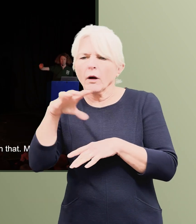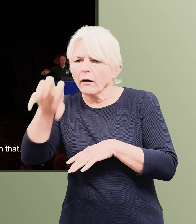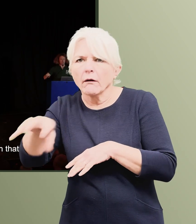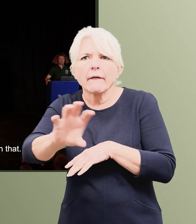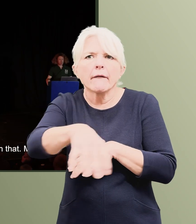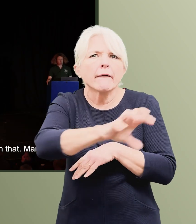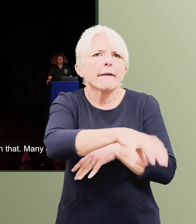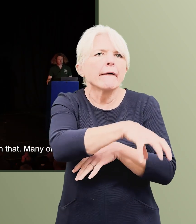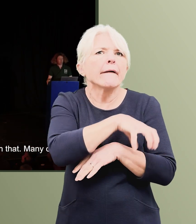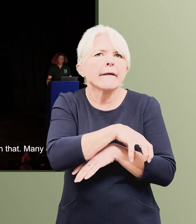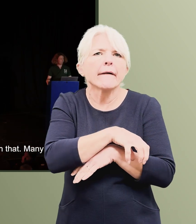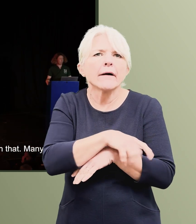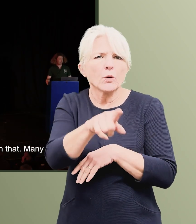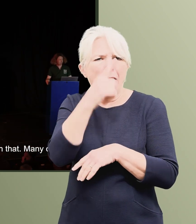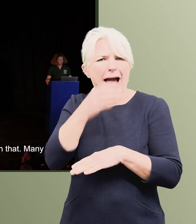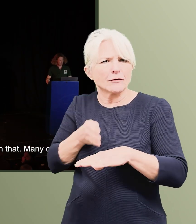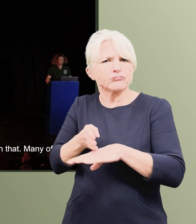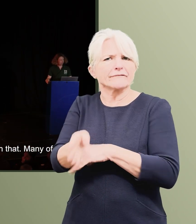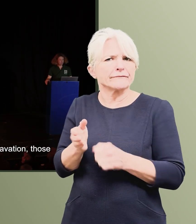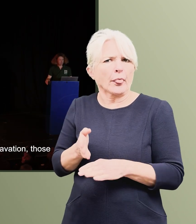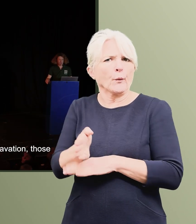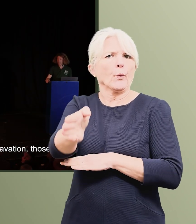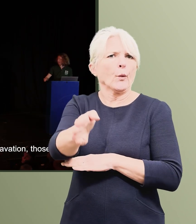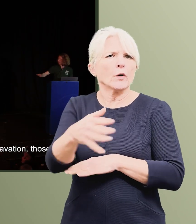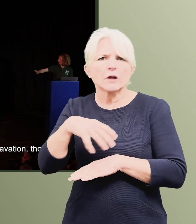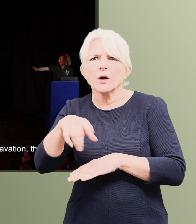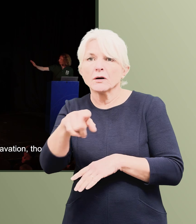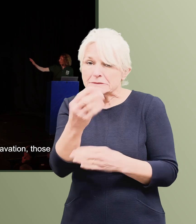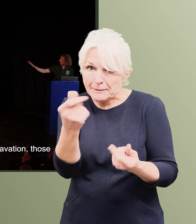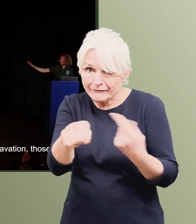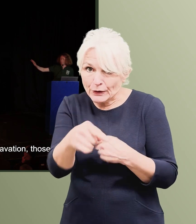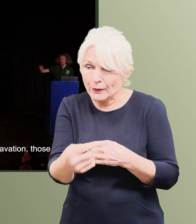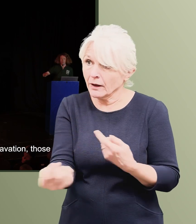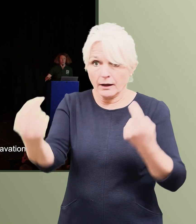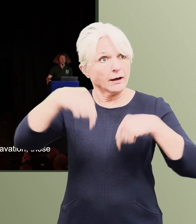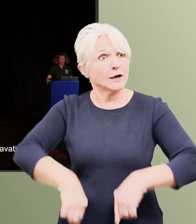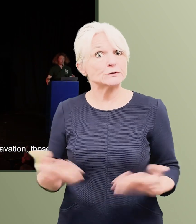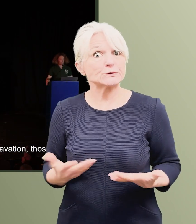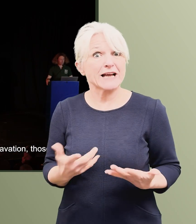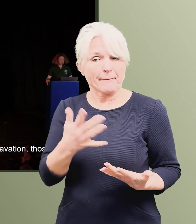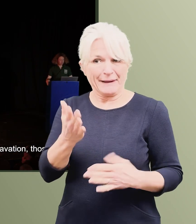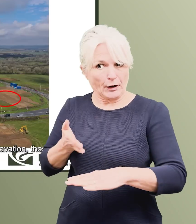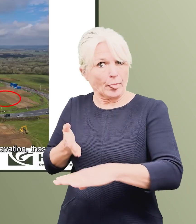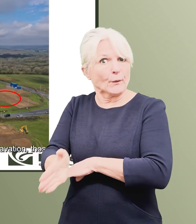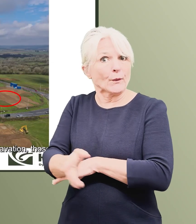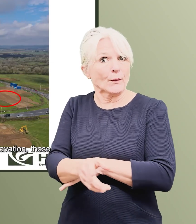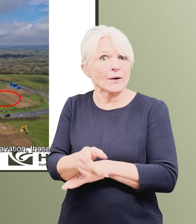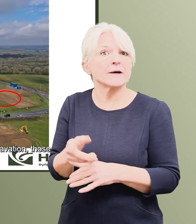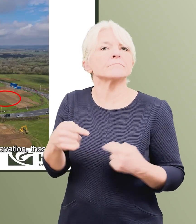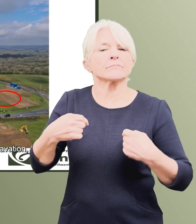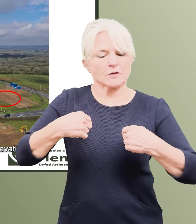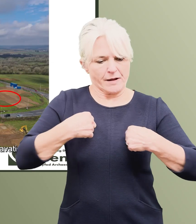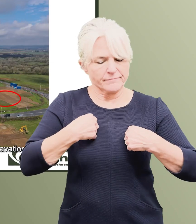trunk road. You can now drive through that. Many of you will have driven along it today. And this was the focus of the first bit of